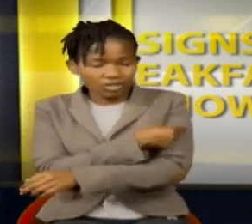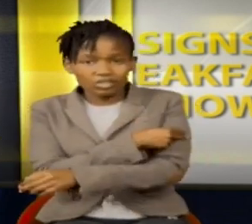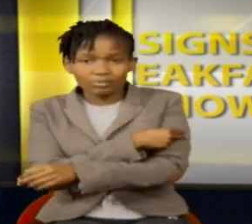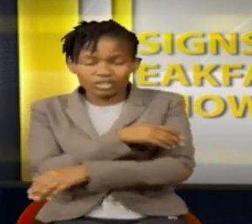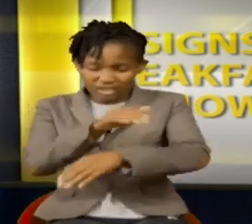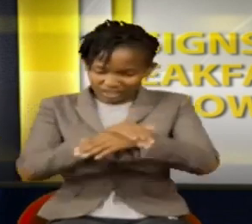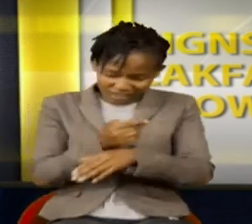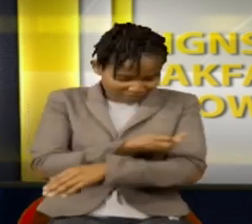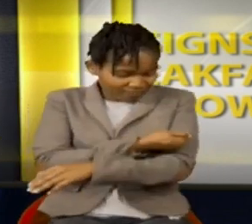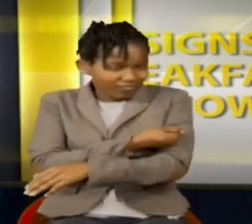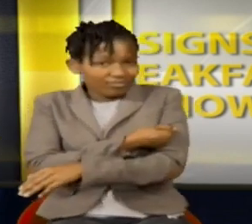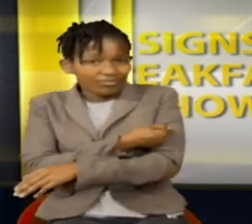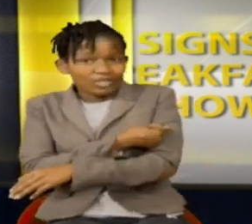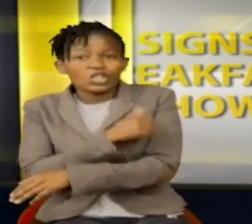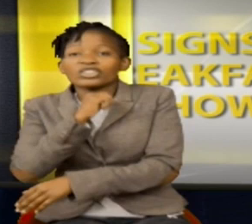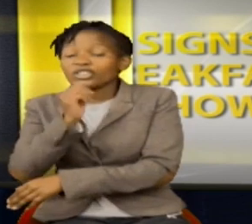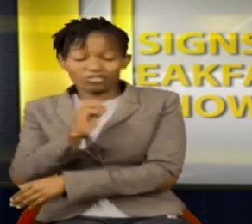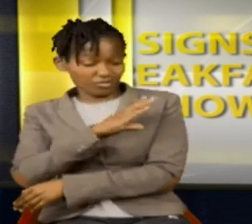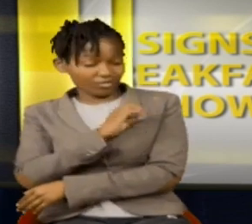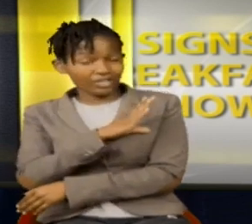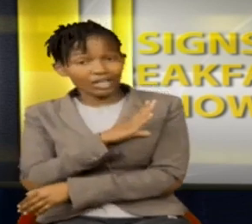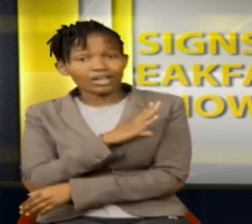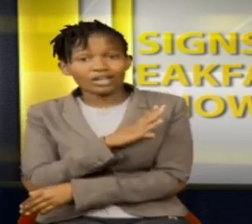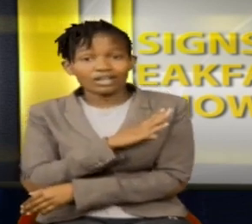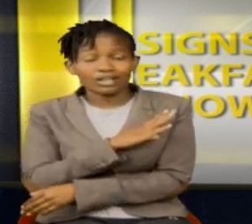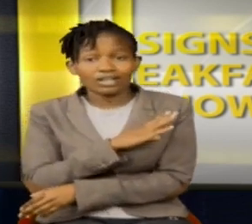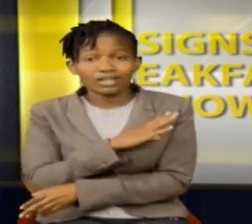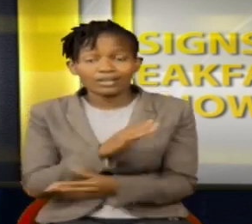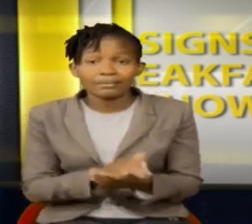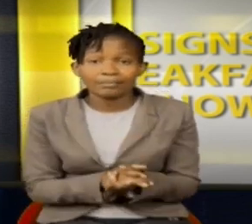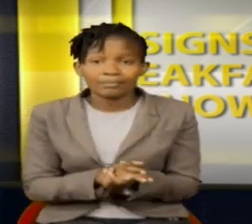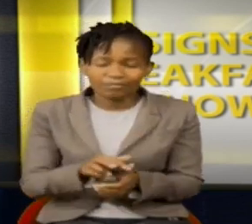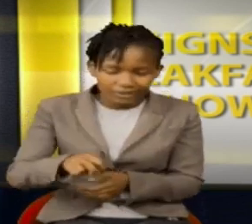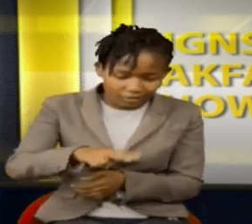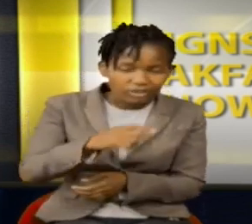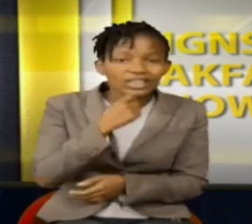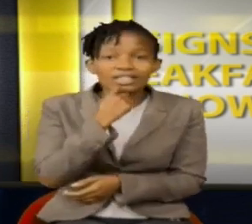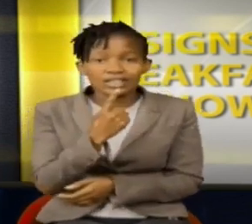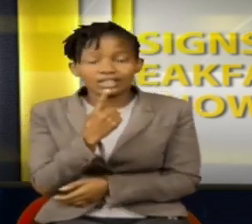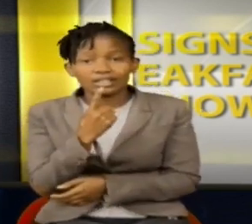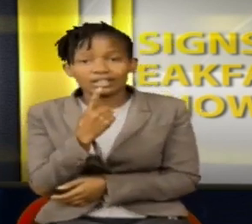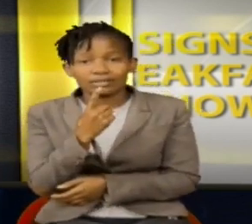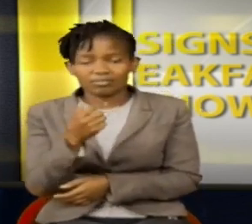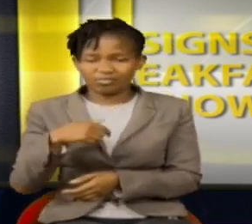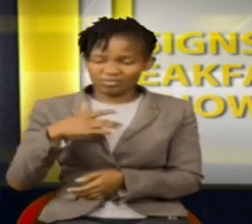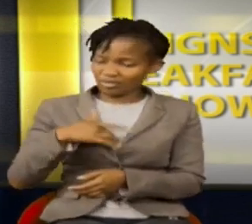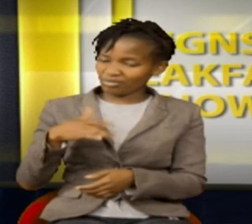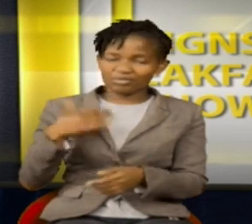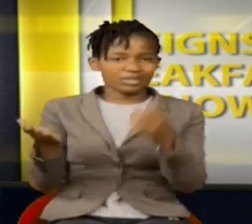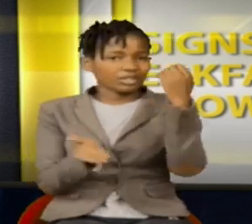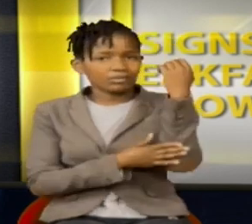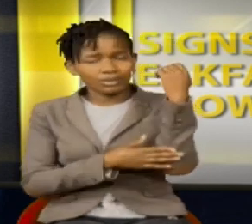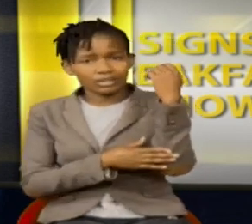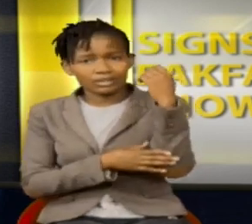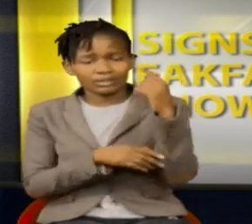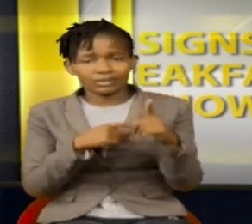treatment. And don't be afraid. Let's remove the stigma. Yes. Walk in and say, hey, kuna venye scope. But you walk in and they demand